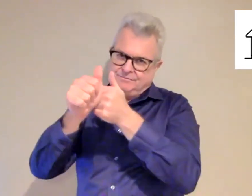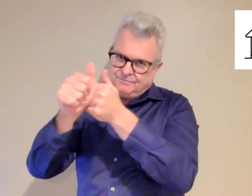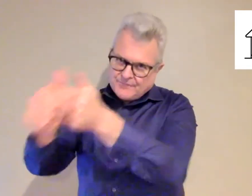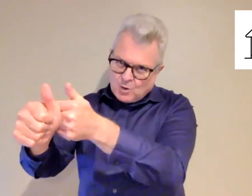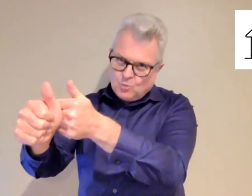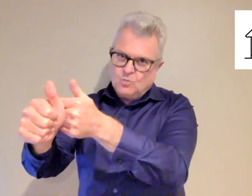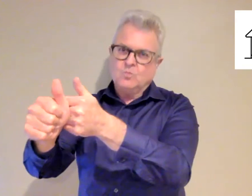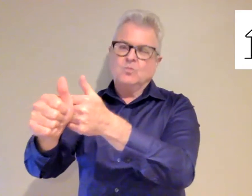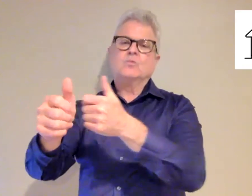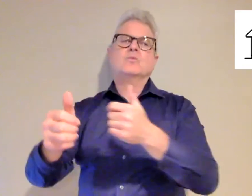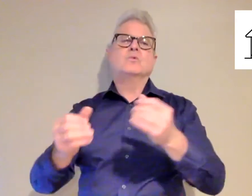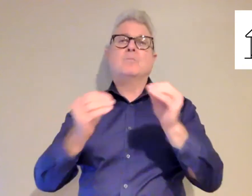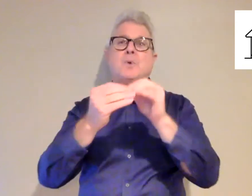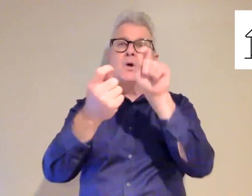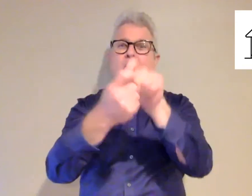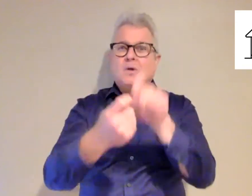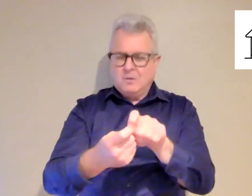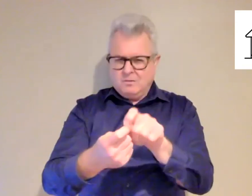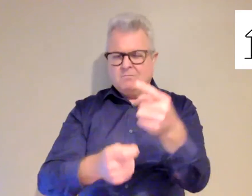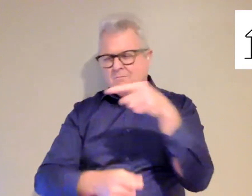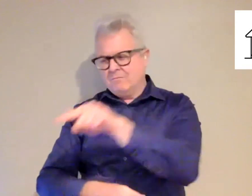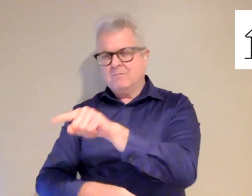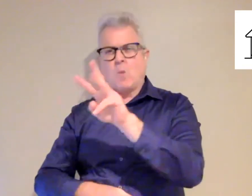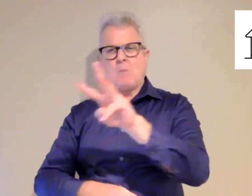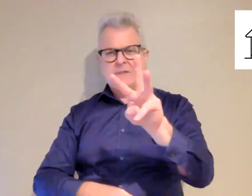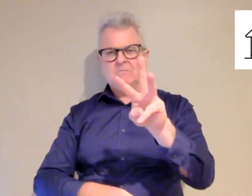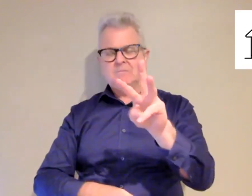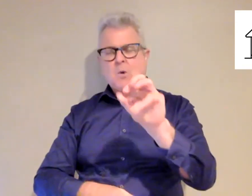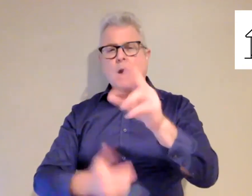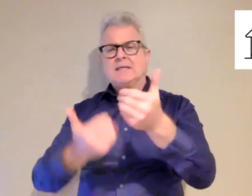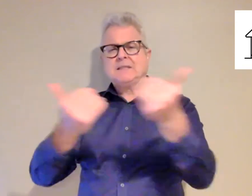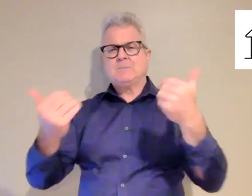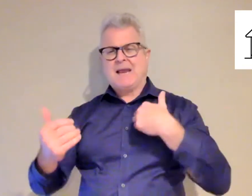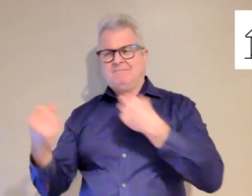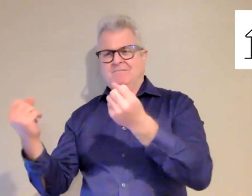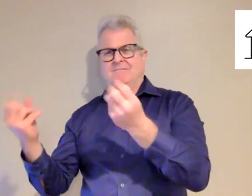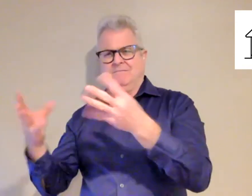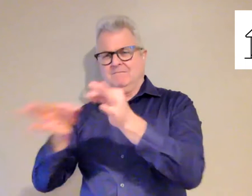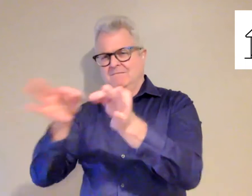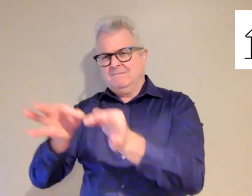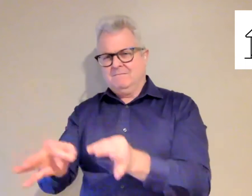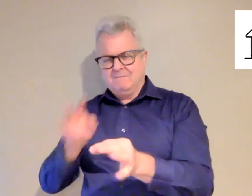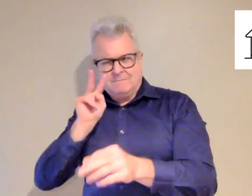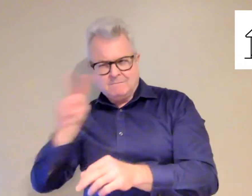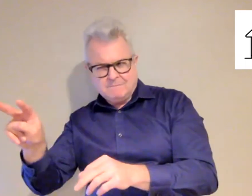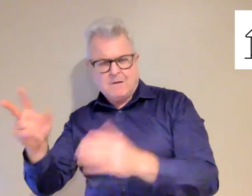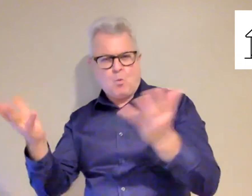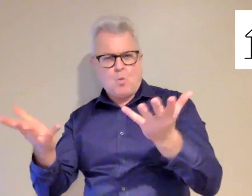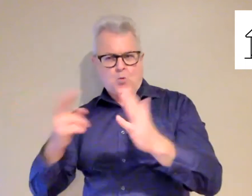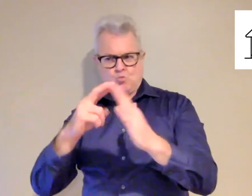The CDC is asking you to follow the most recent and updated guidelines. You can obtain that information by going to